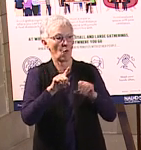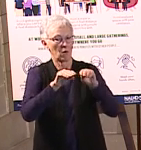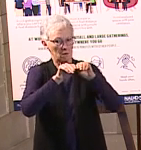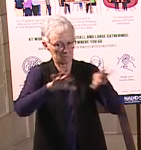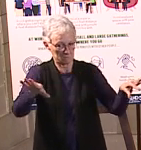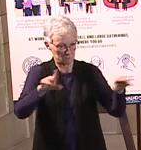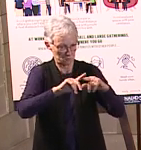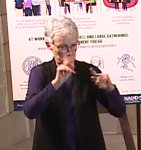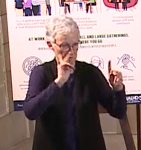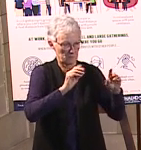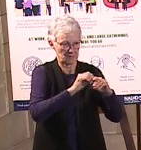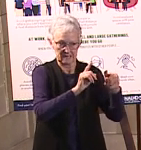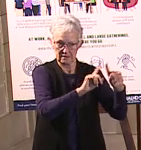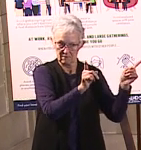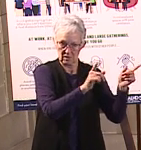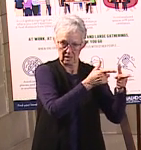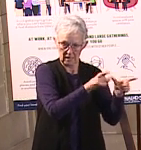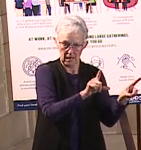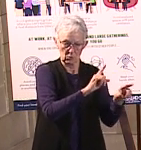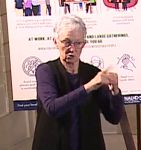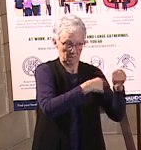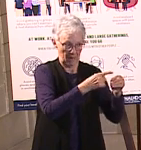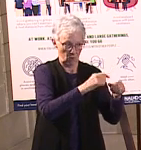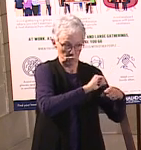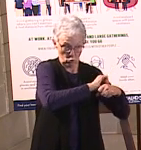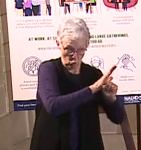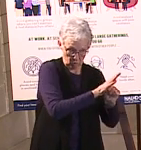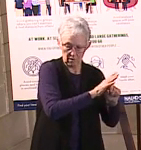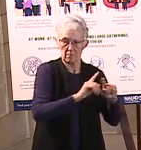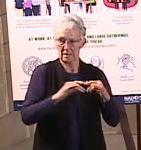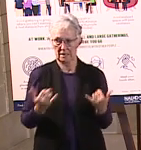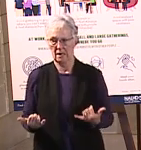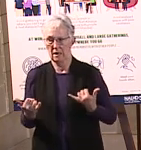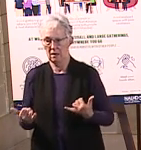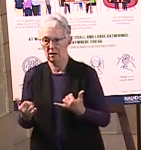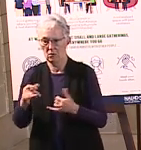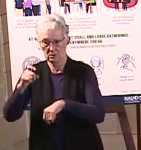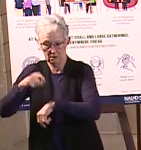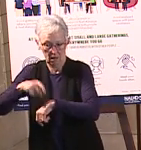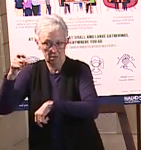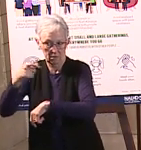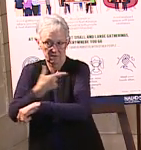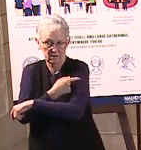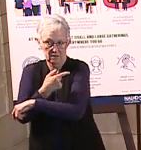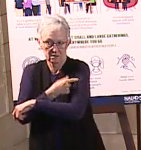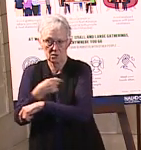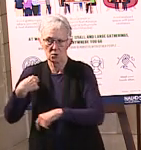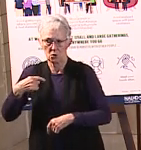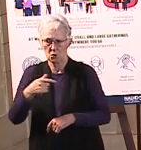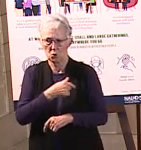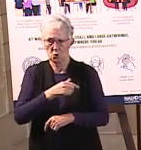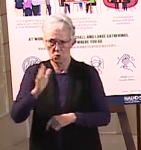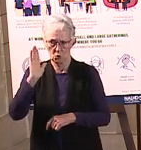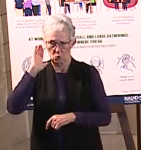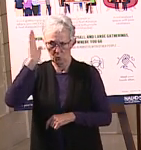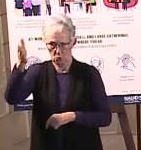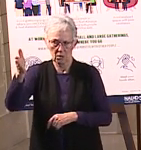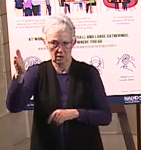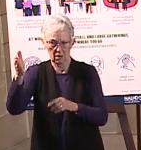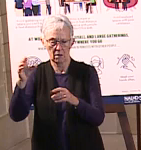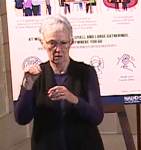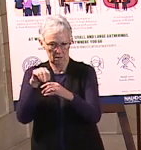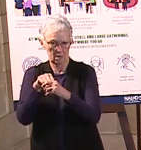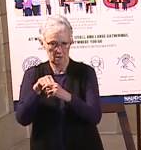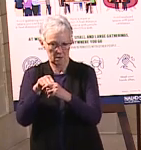same thing when it comes to the vaccines. When we get to a stage, we're going to be doing it more broadly. Our 3Cs have been in Spanish, and I know